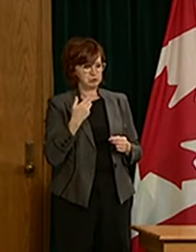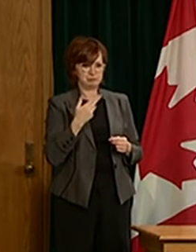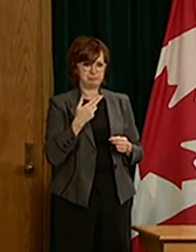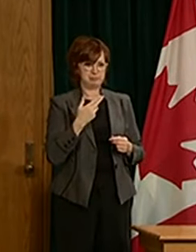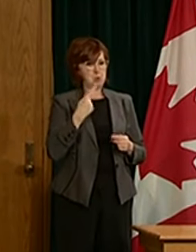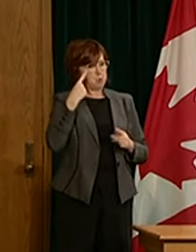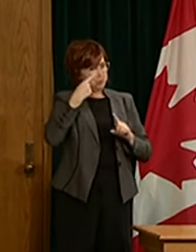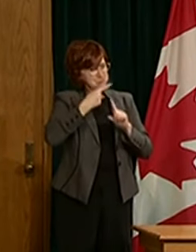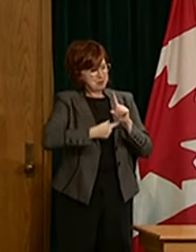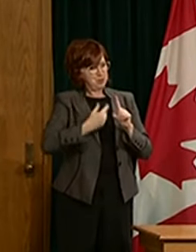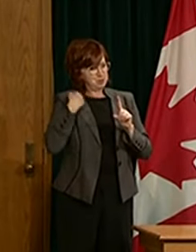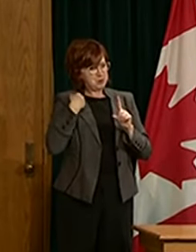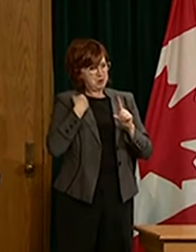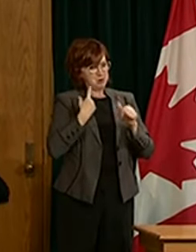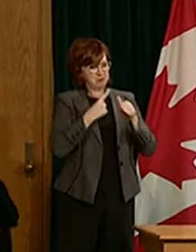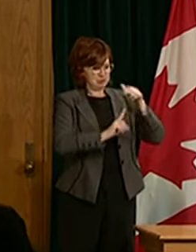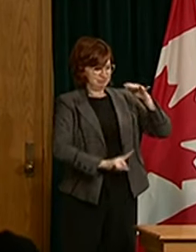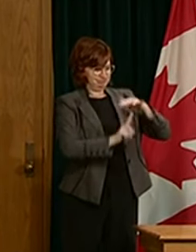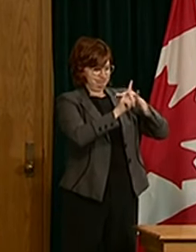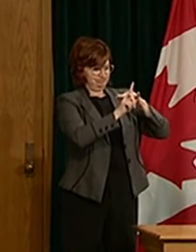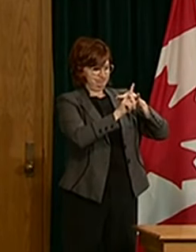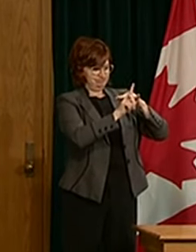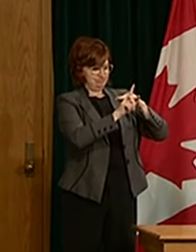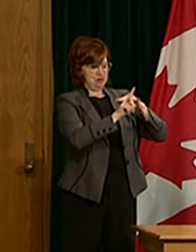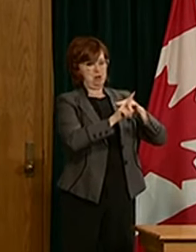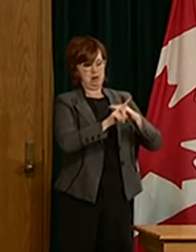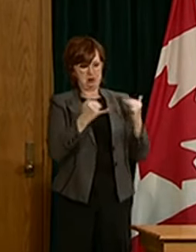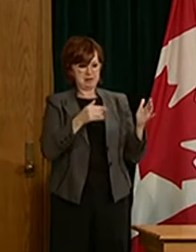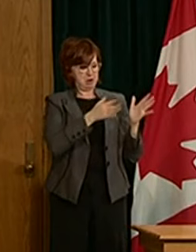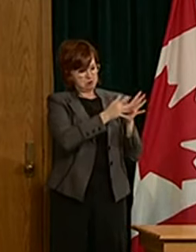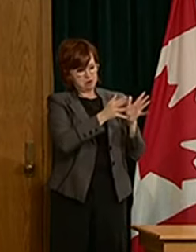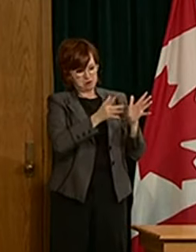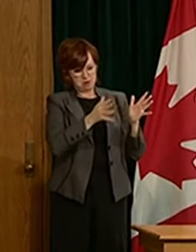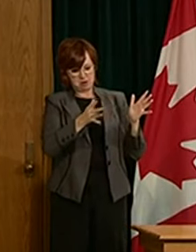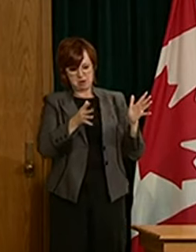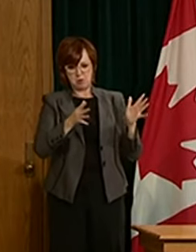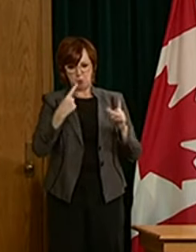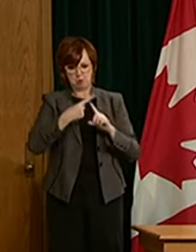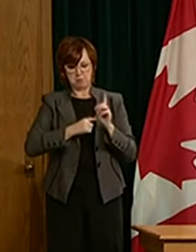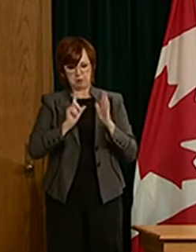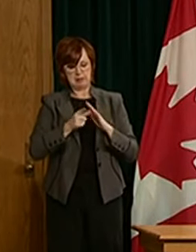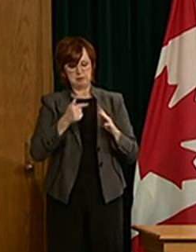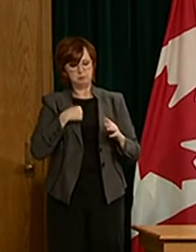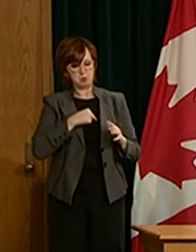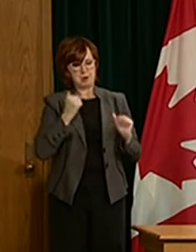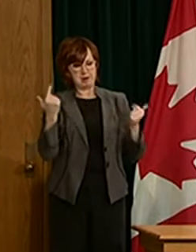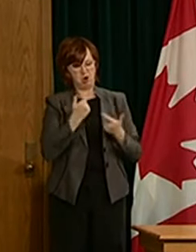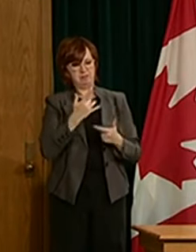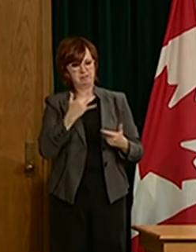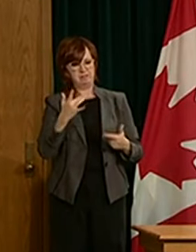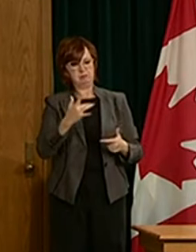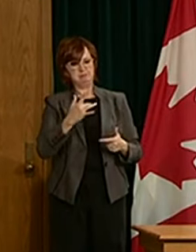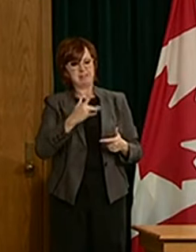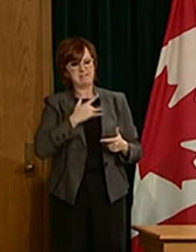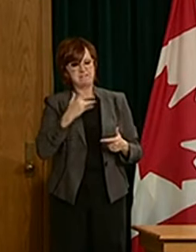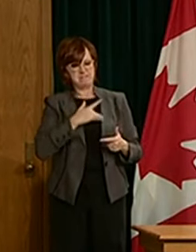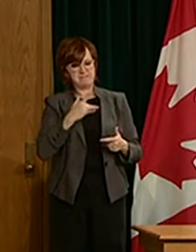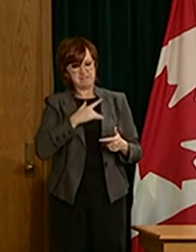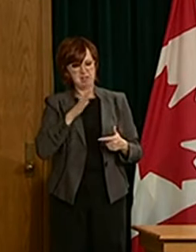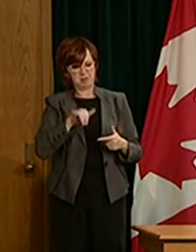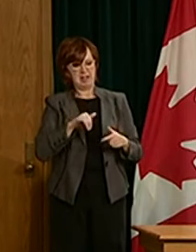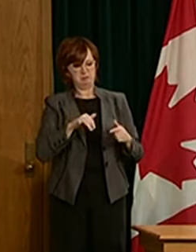1 month ago, I think the reality is hitting home. We are not immune, and in the weeks and months to come, we can expect to see